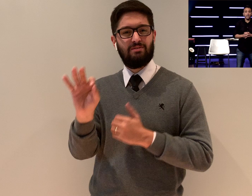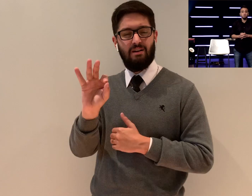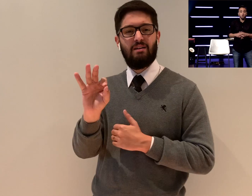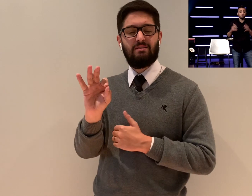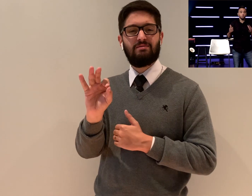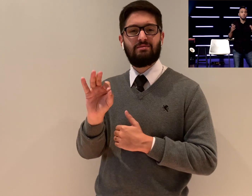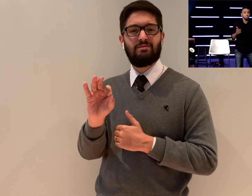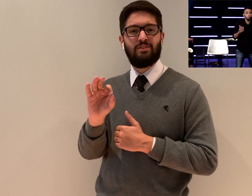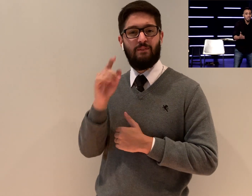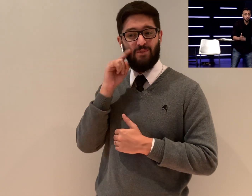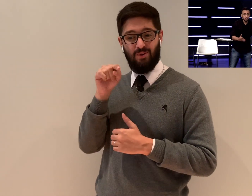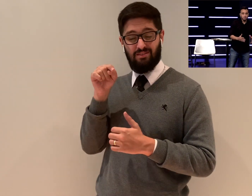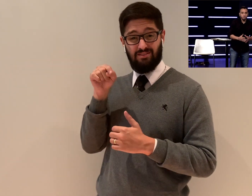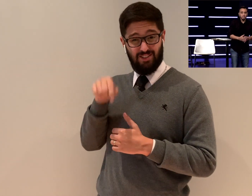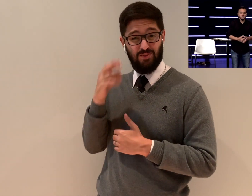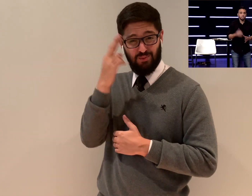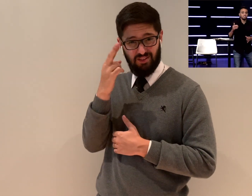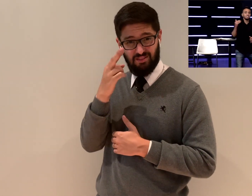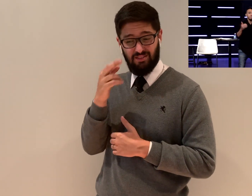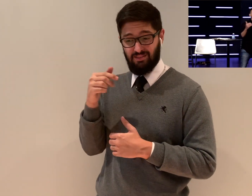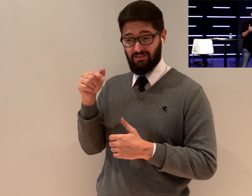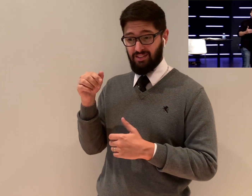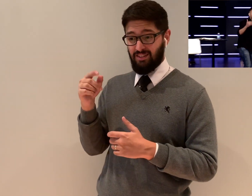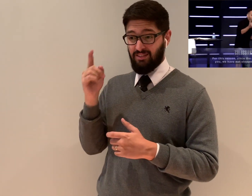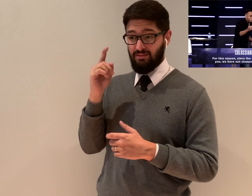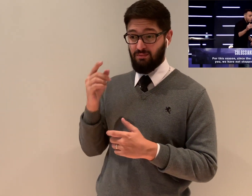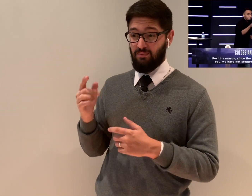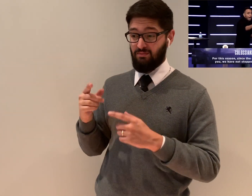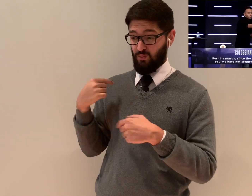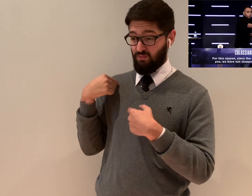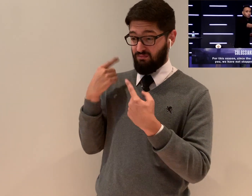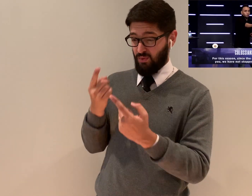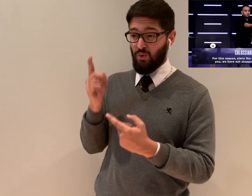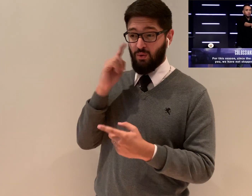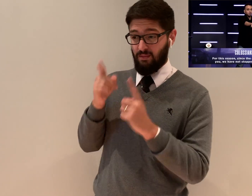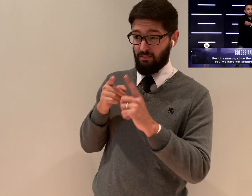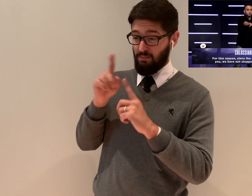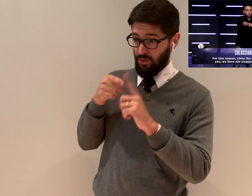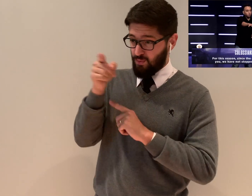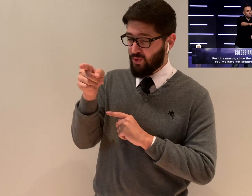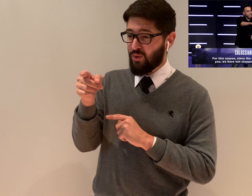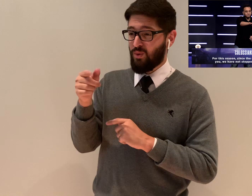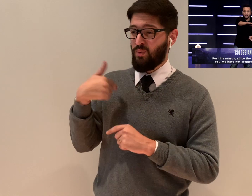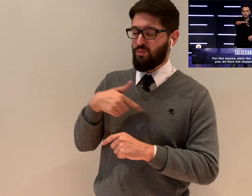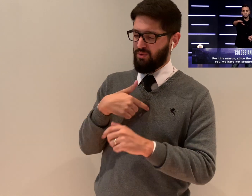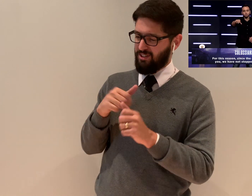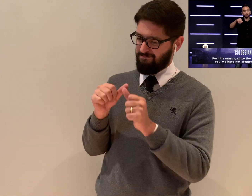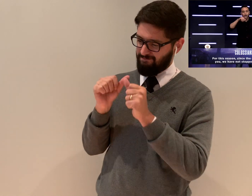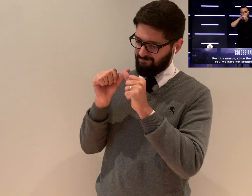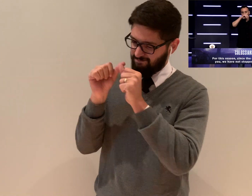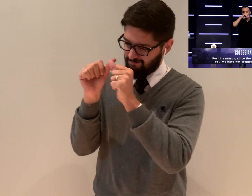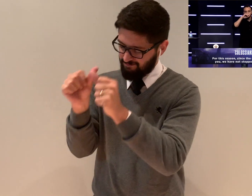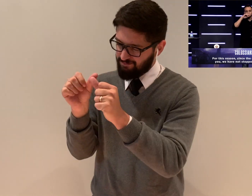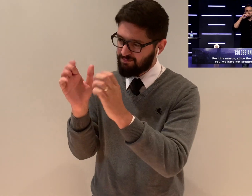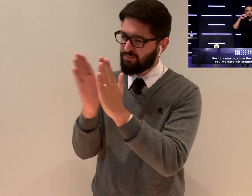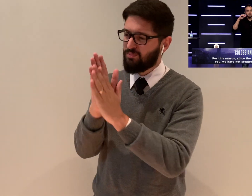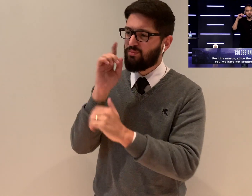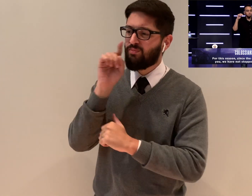verse 9. For this reason, since this day we heard about you, we have not